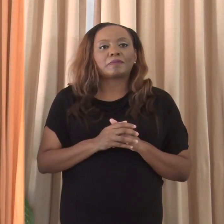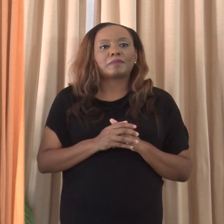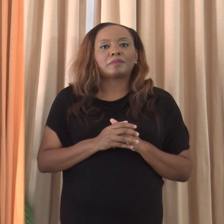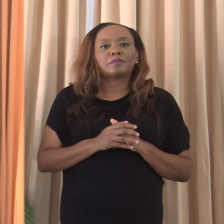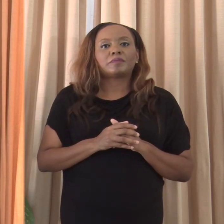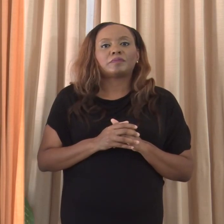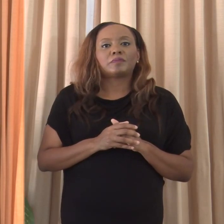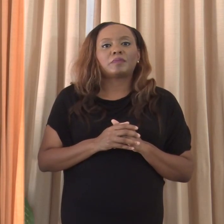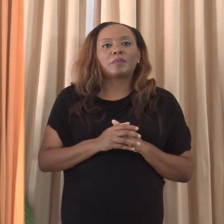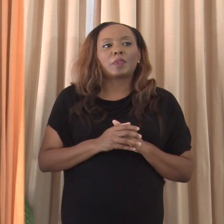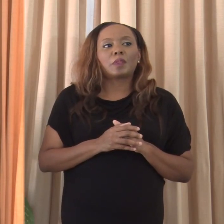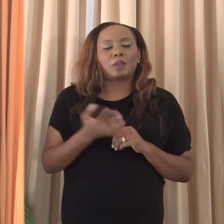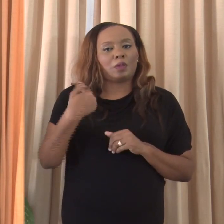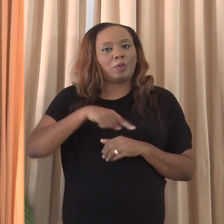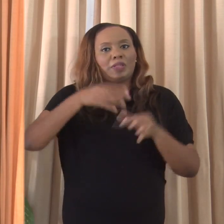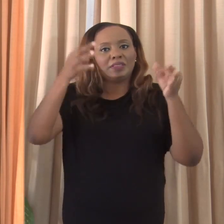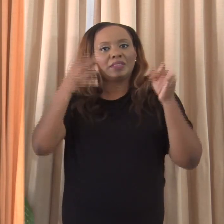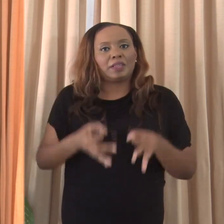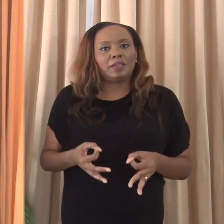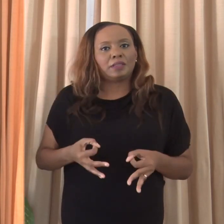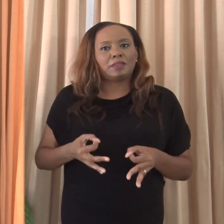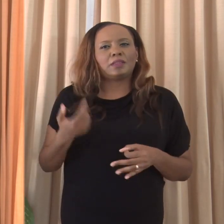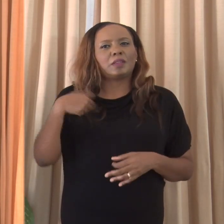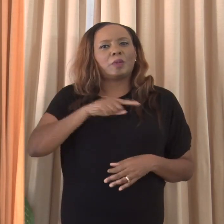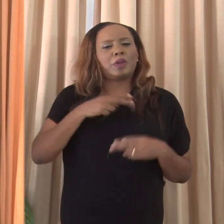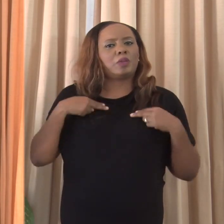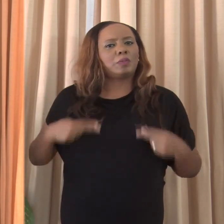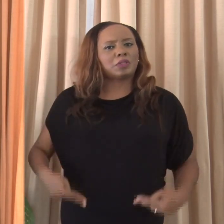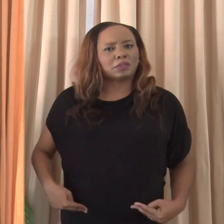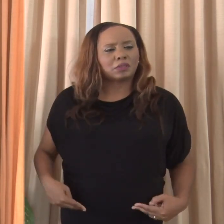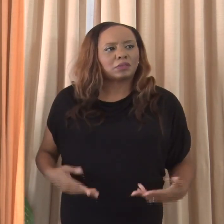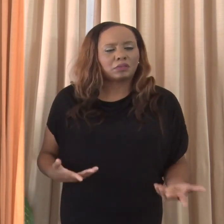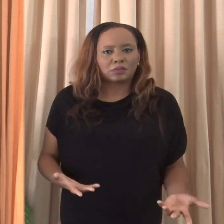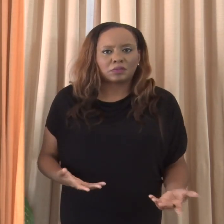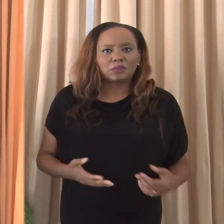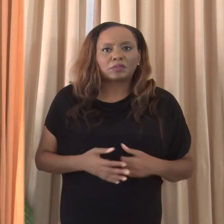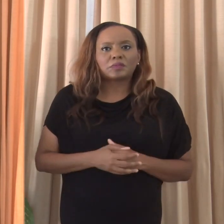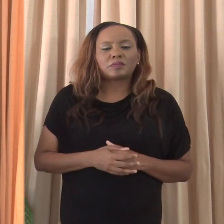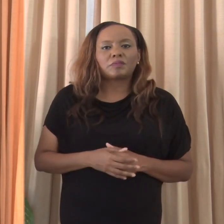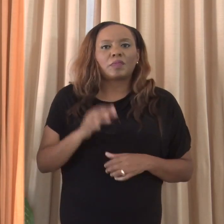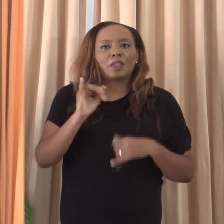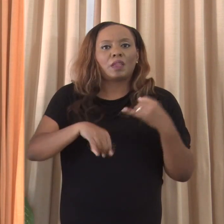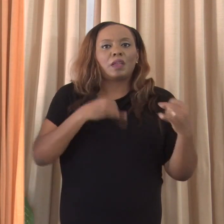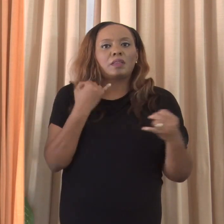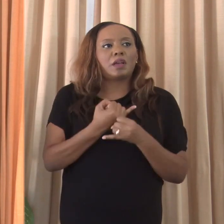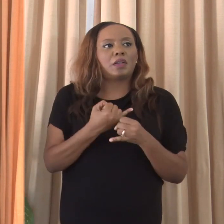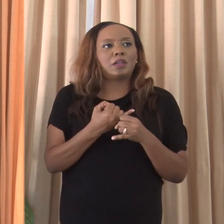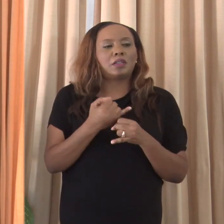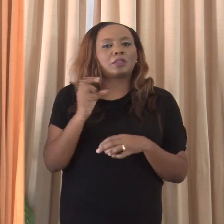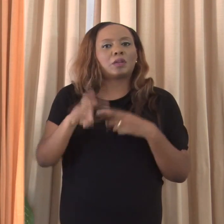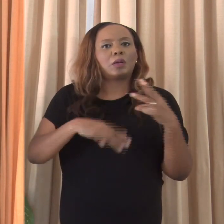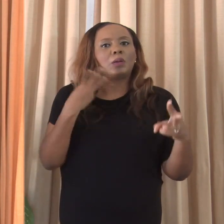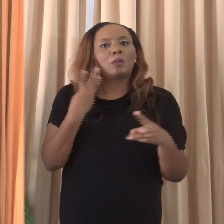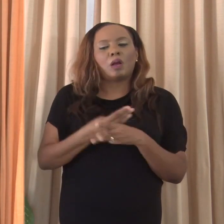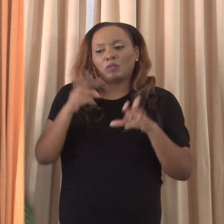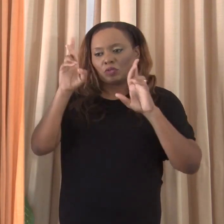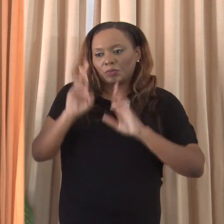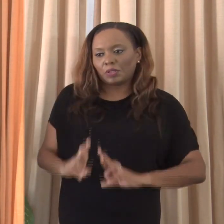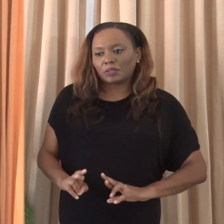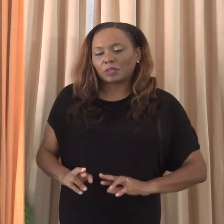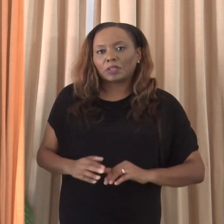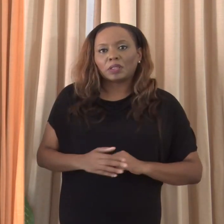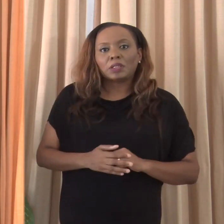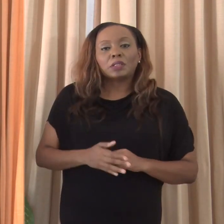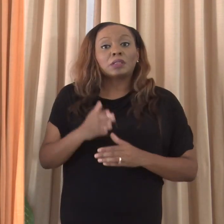a humanitarian basis in a way in which I think the international world has come to respect and admire. There were